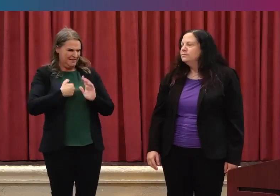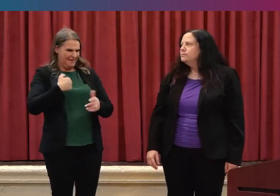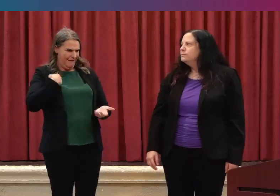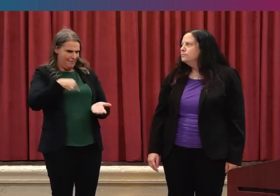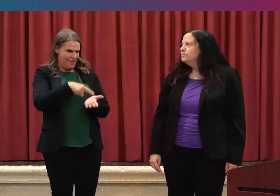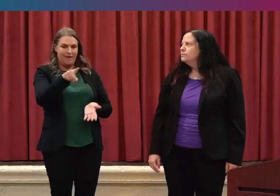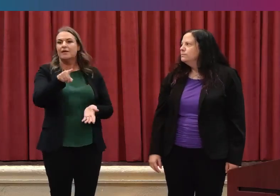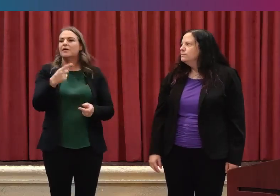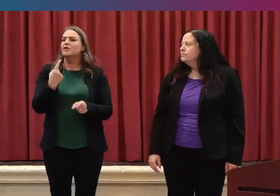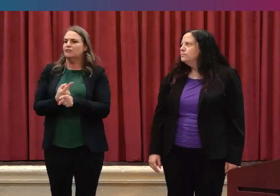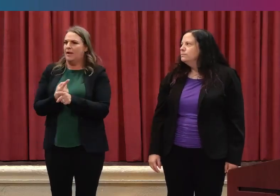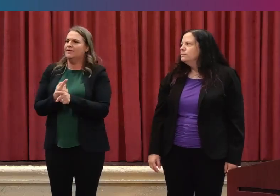themselves.